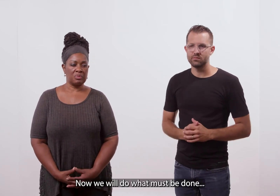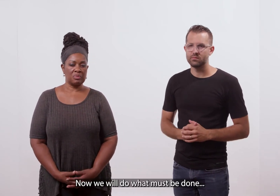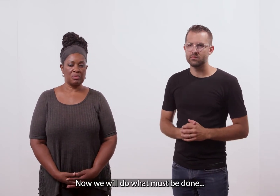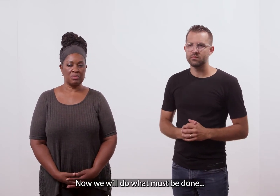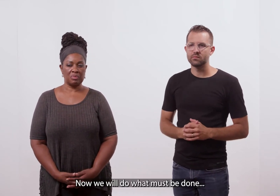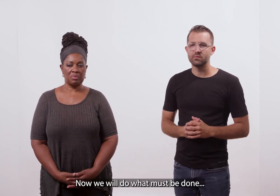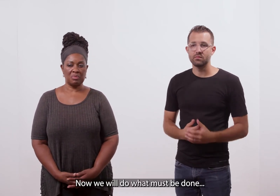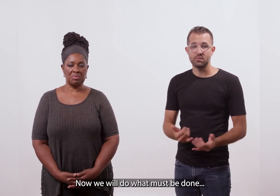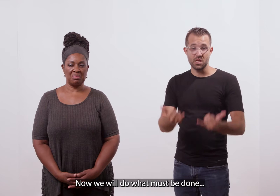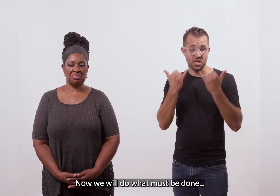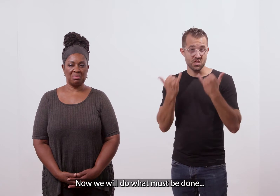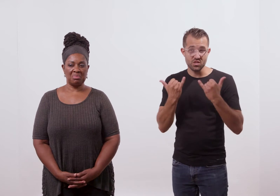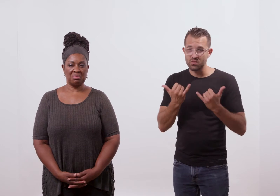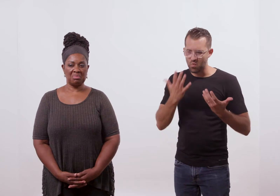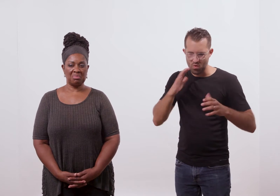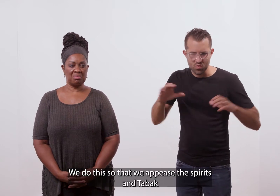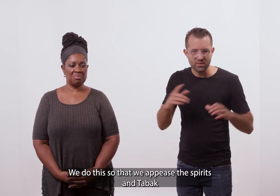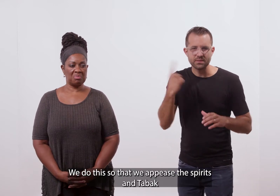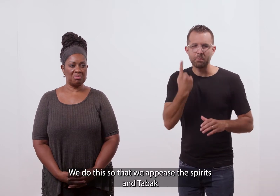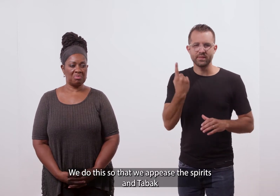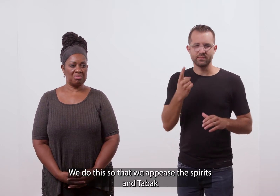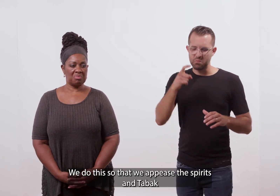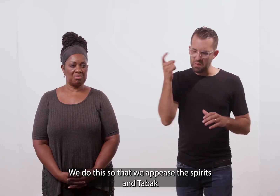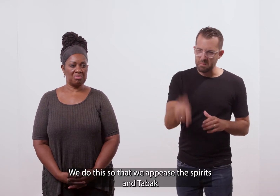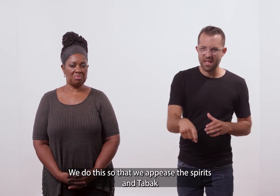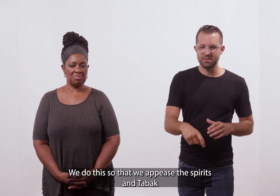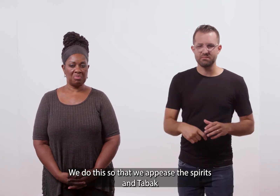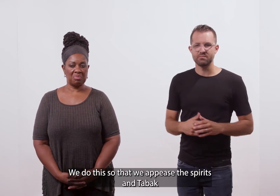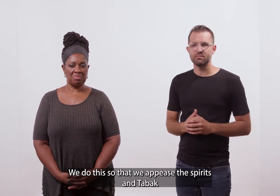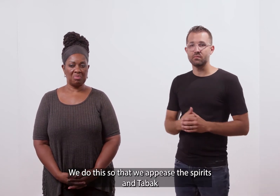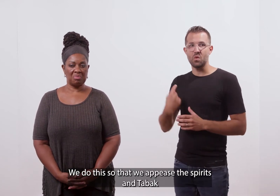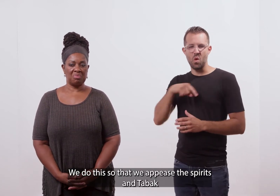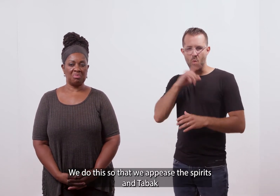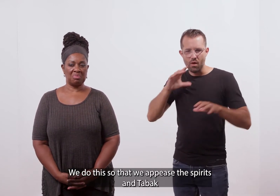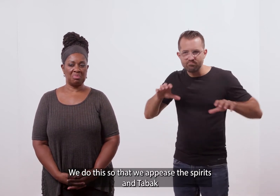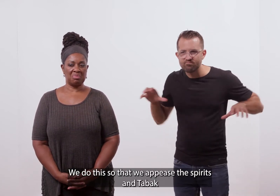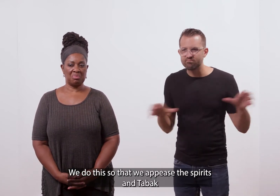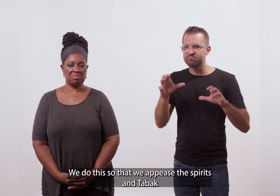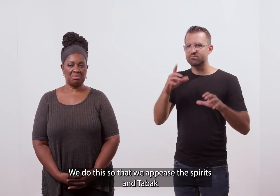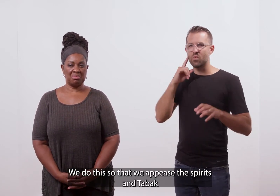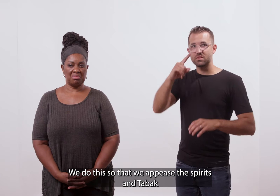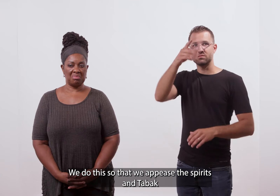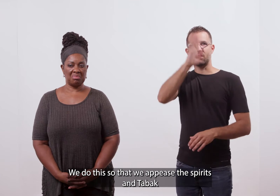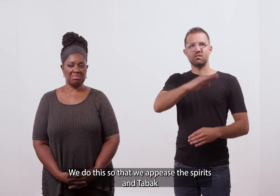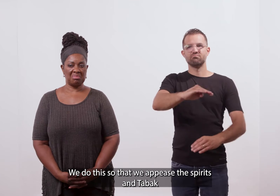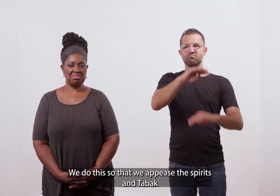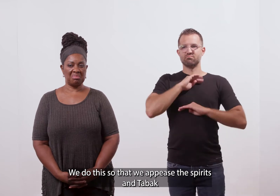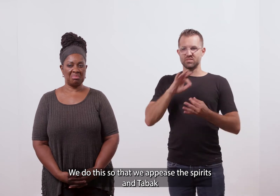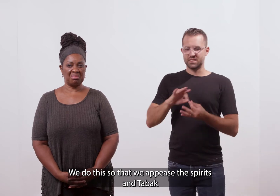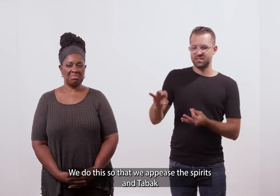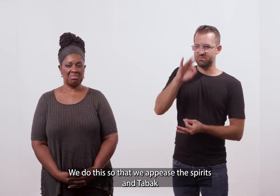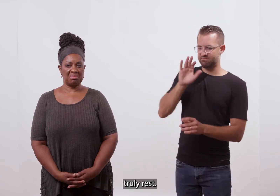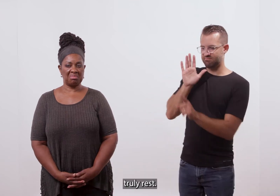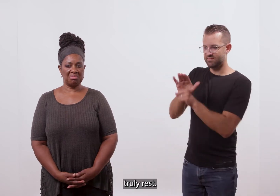do what must be done. We do this so that we appease the spirits and Tabak